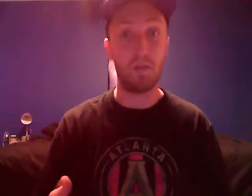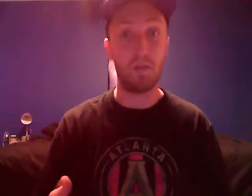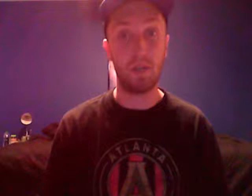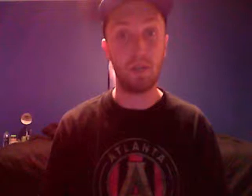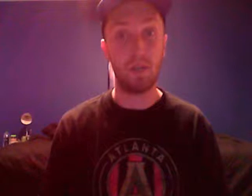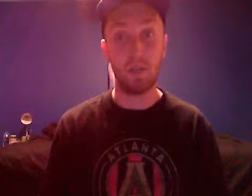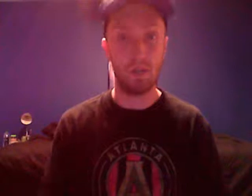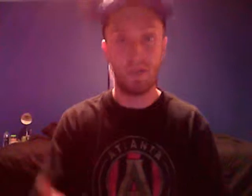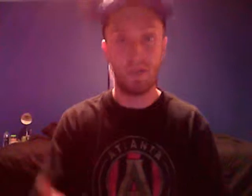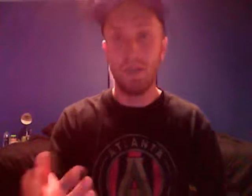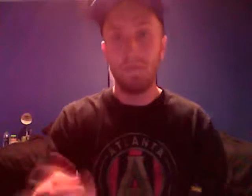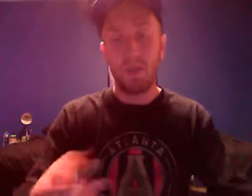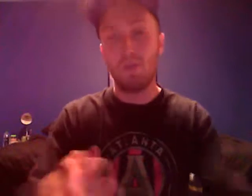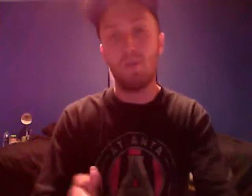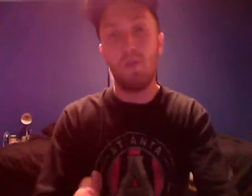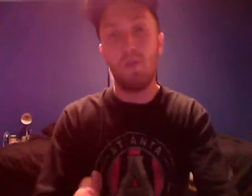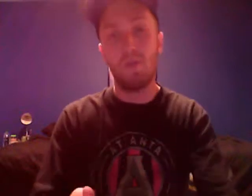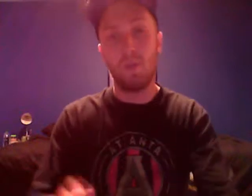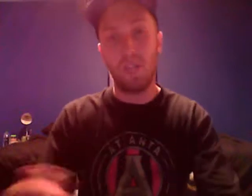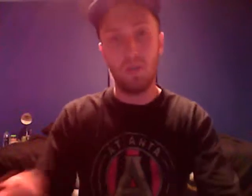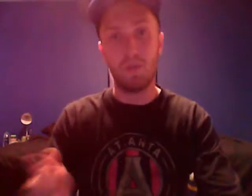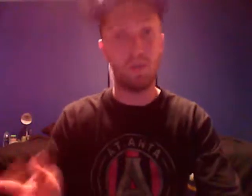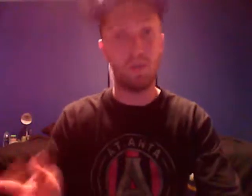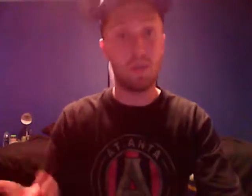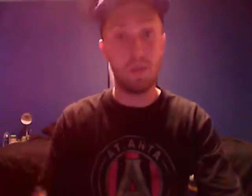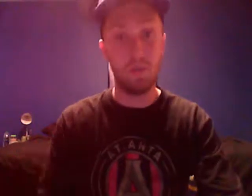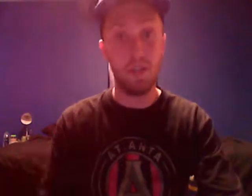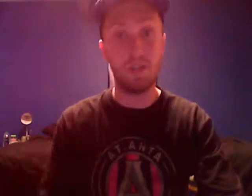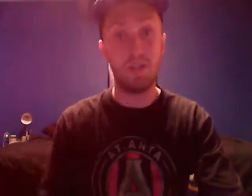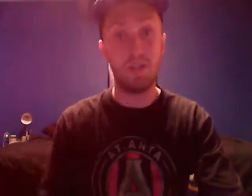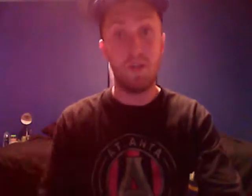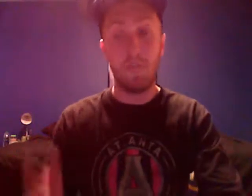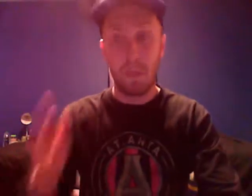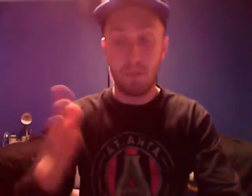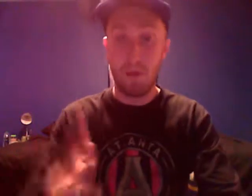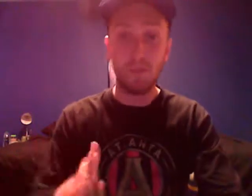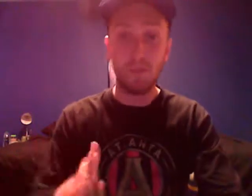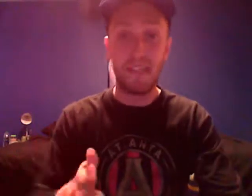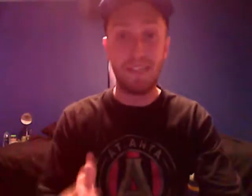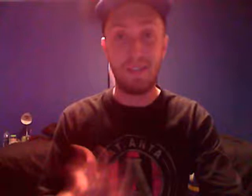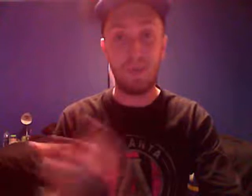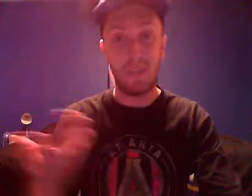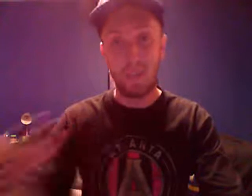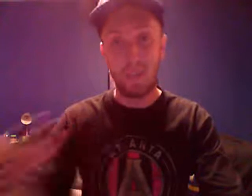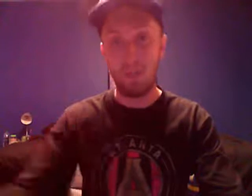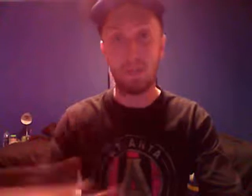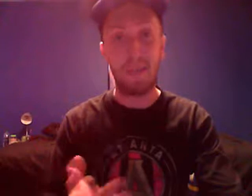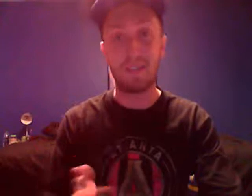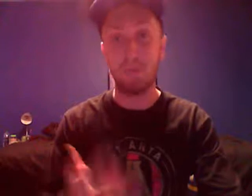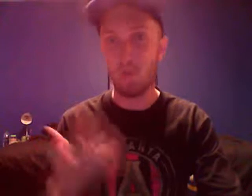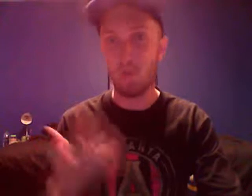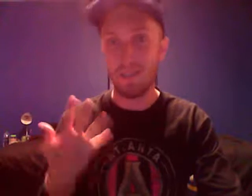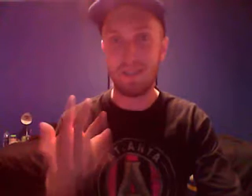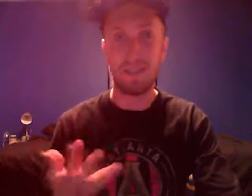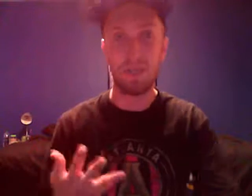of pressure. You know, there's those moments where he dribbles through a couple players. The problem with that is, though, he dribbles past them, but you can see the